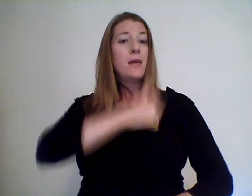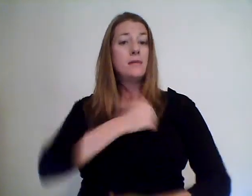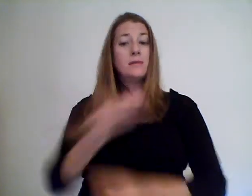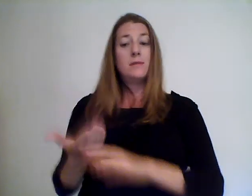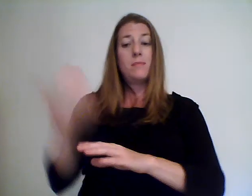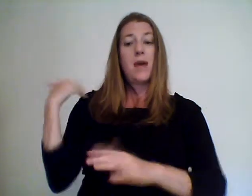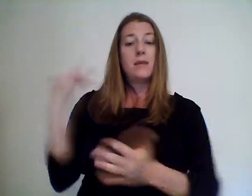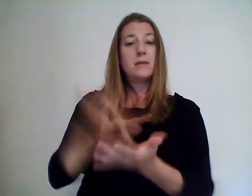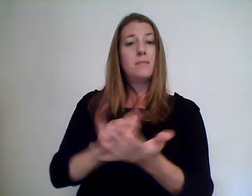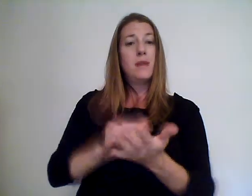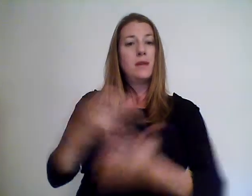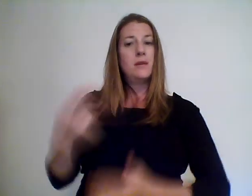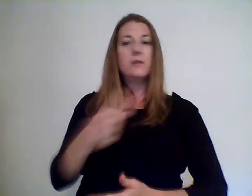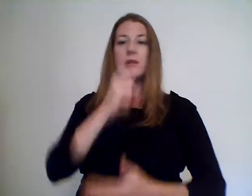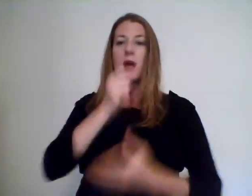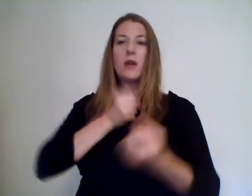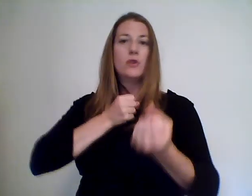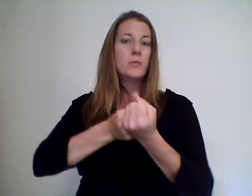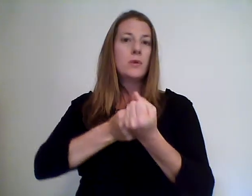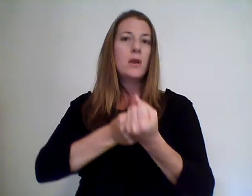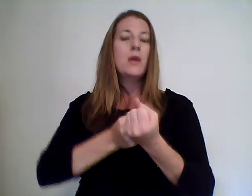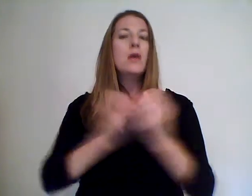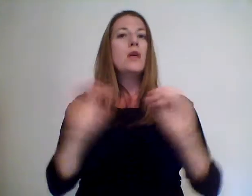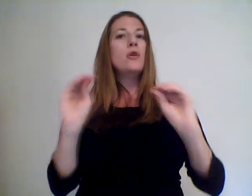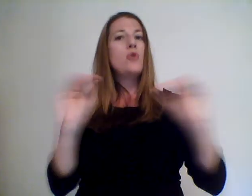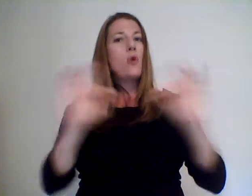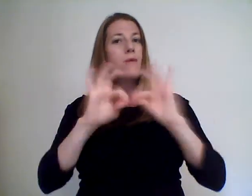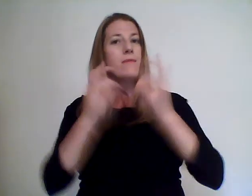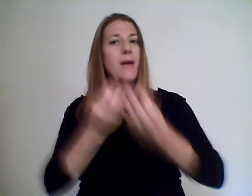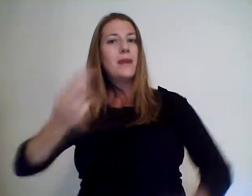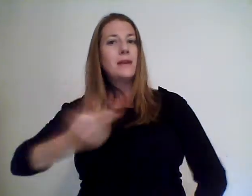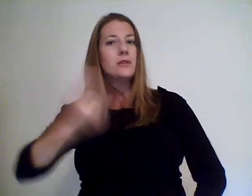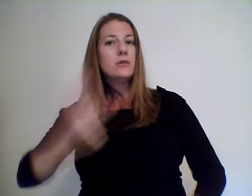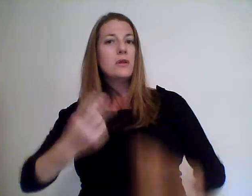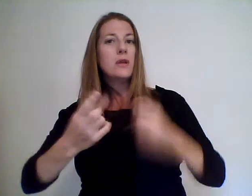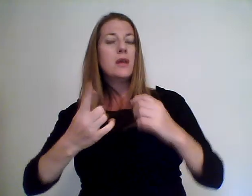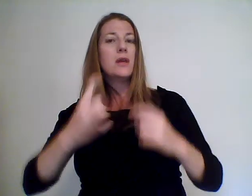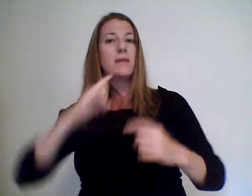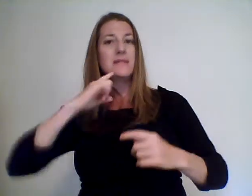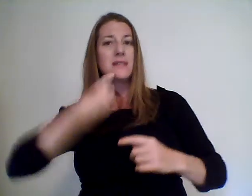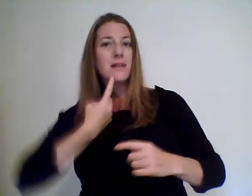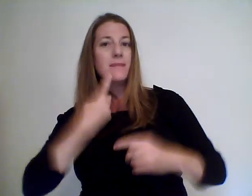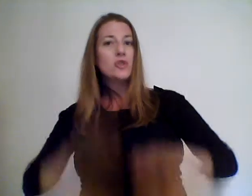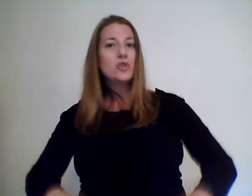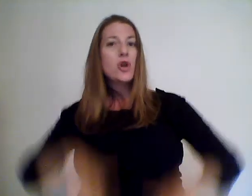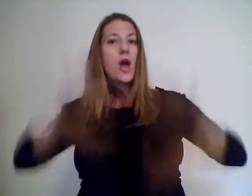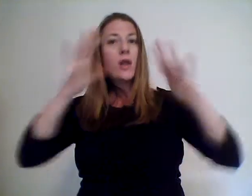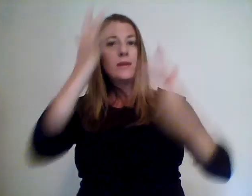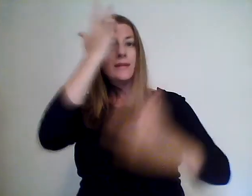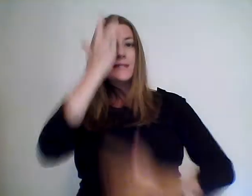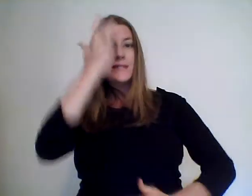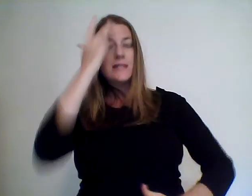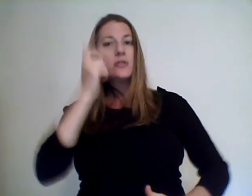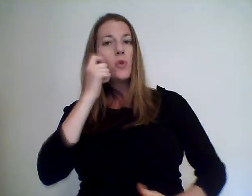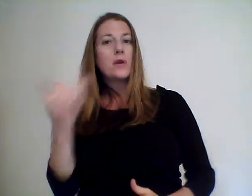is non-contributory. There is no family history of significant childhood disease or jaundice. Her blood type is O